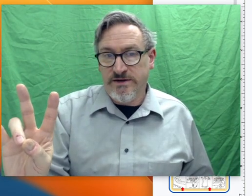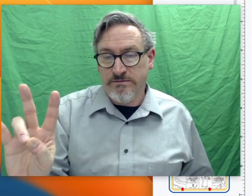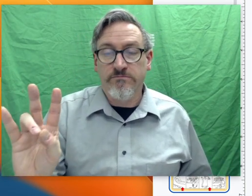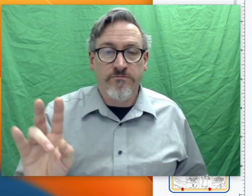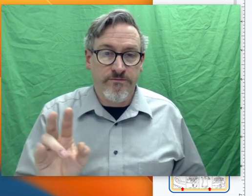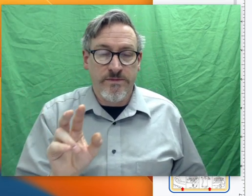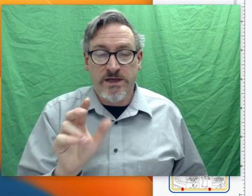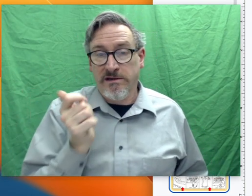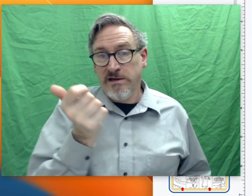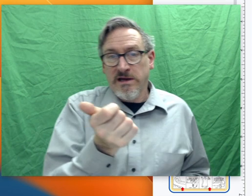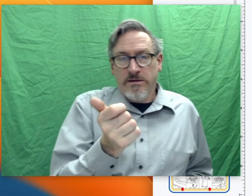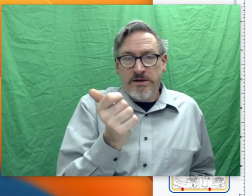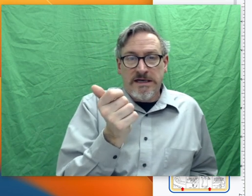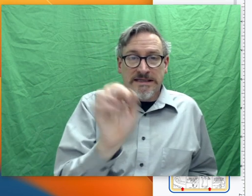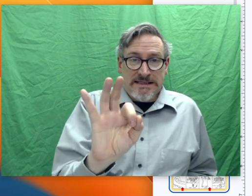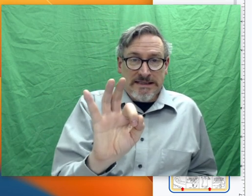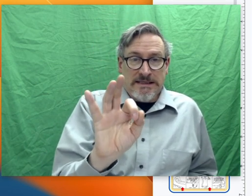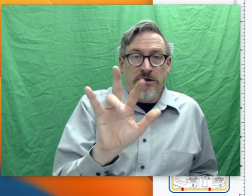1937.